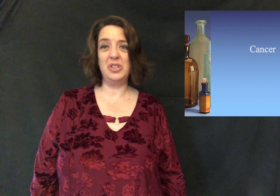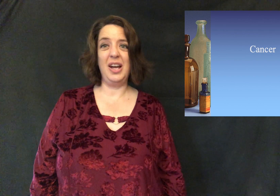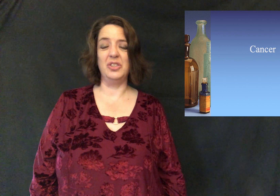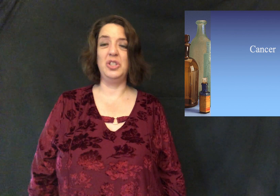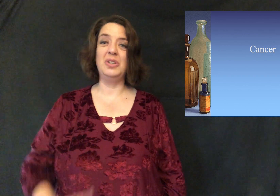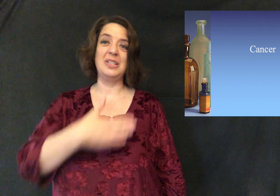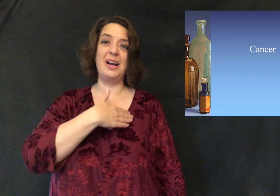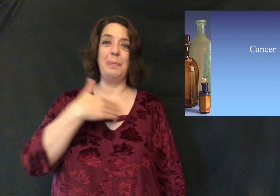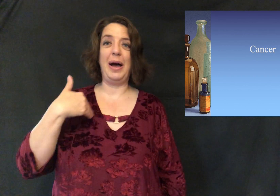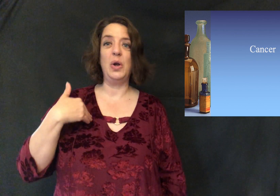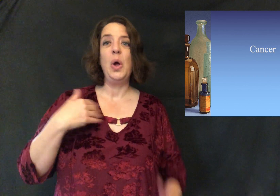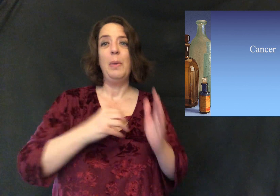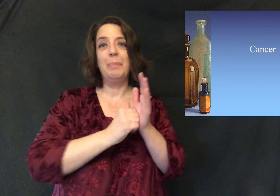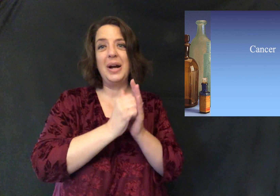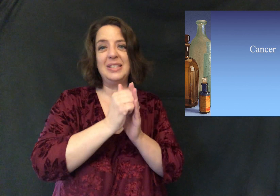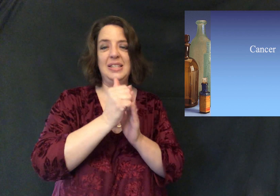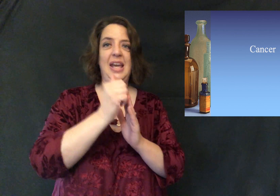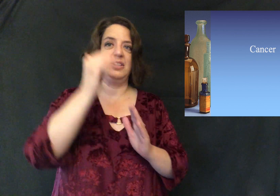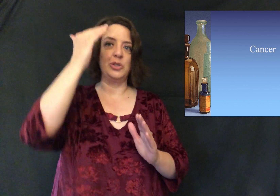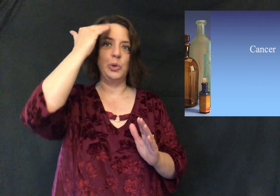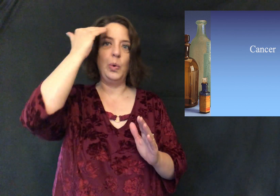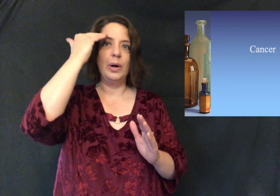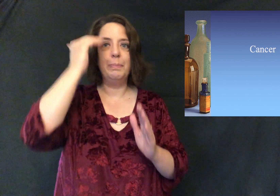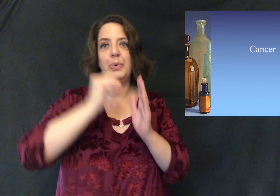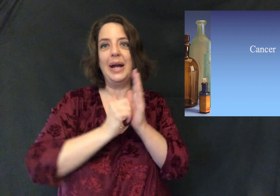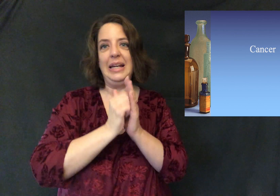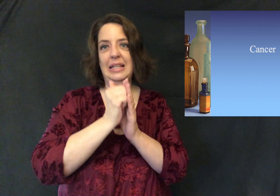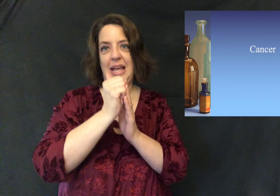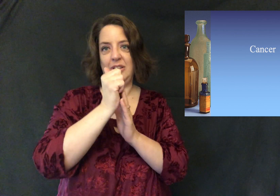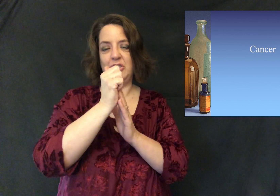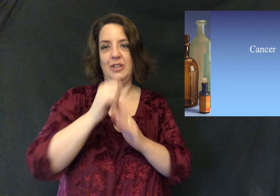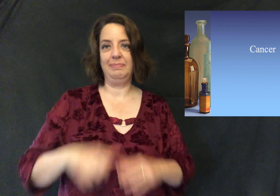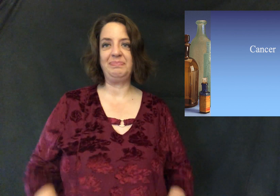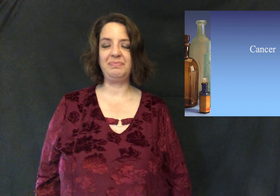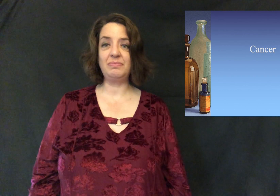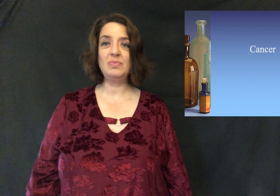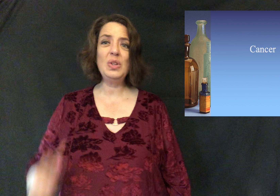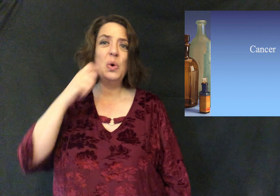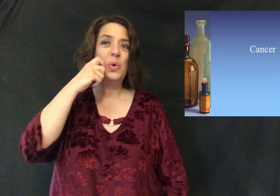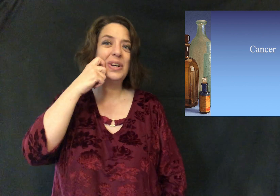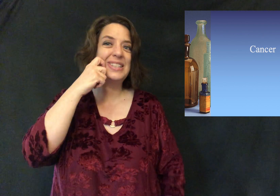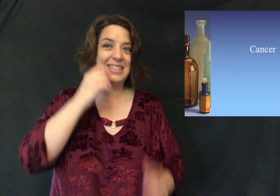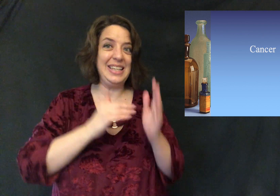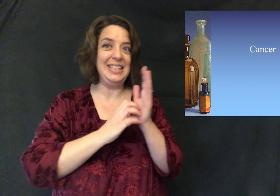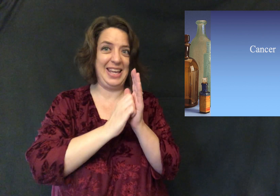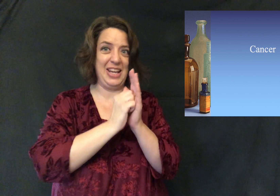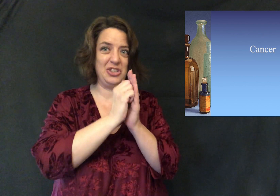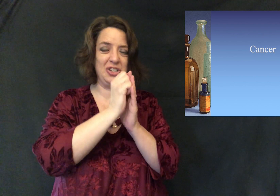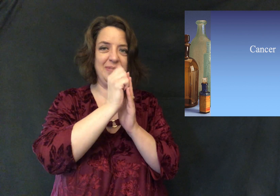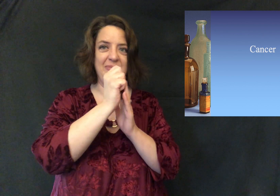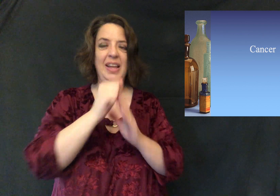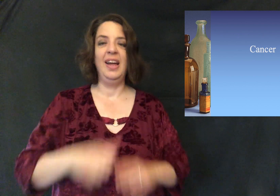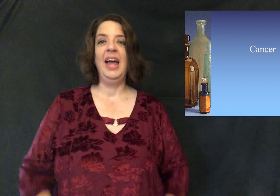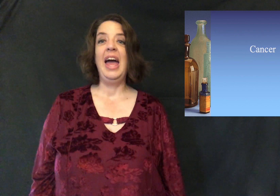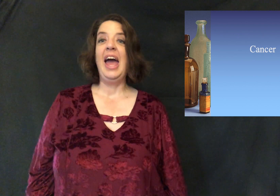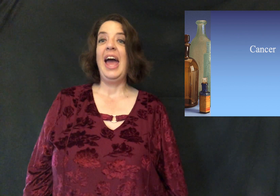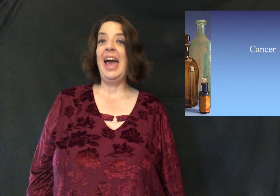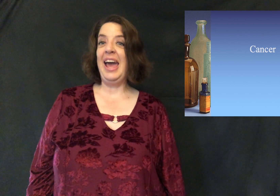does. So you can talk about breast cancer or brain cancer or skin cancer.